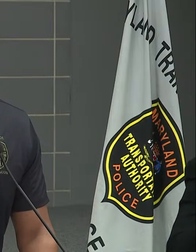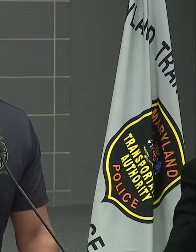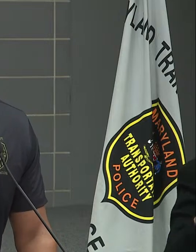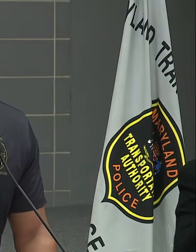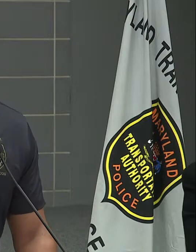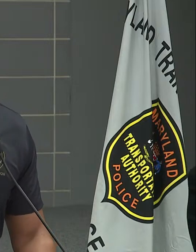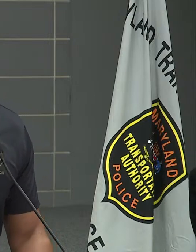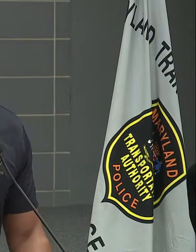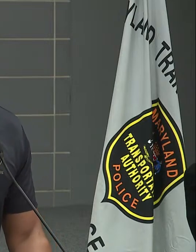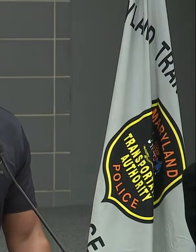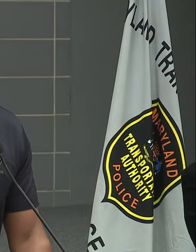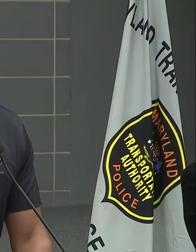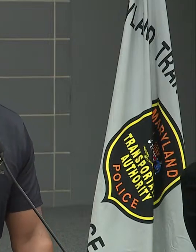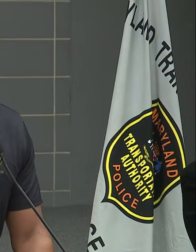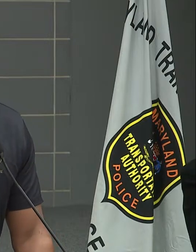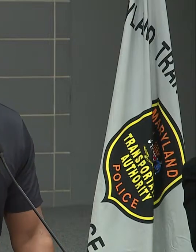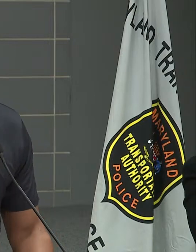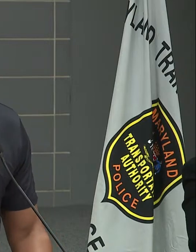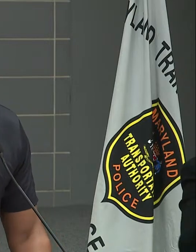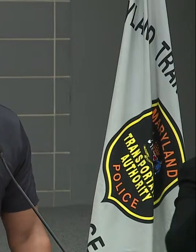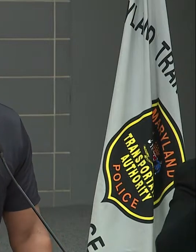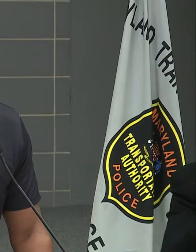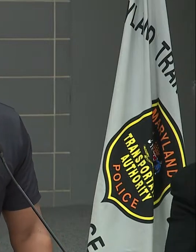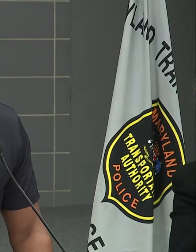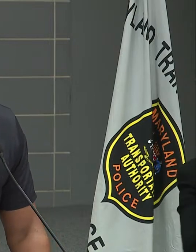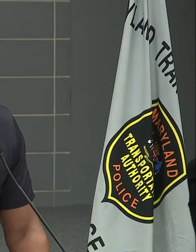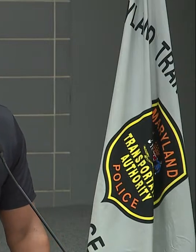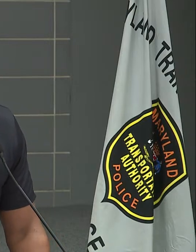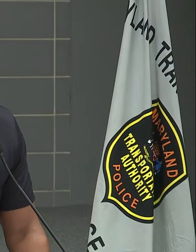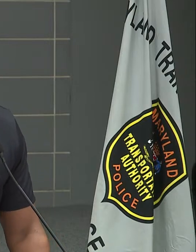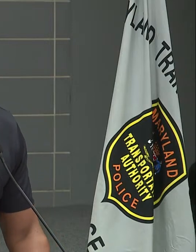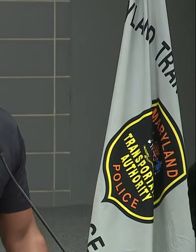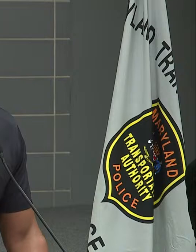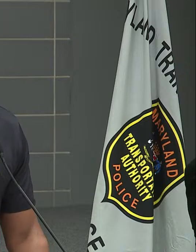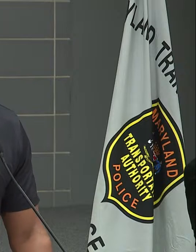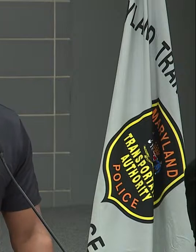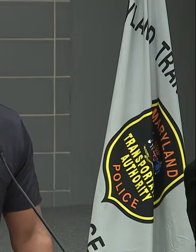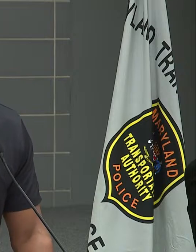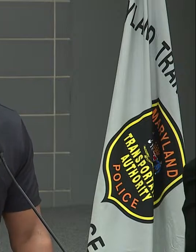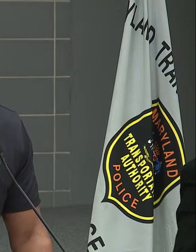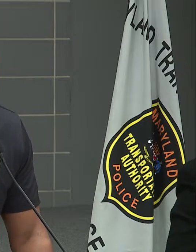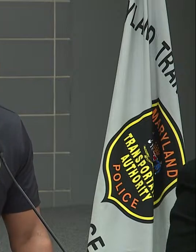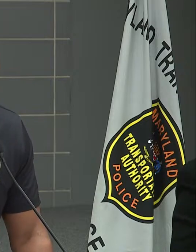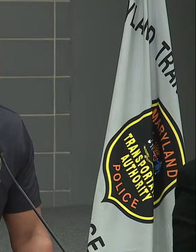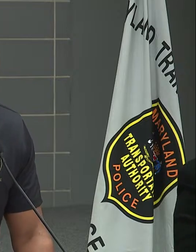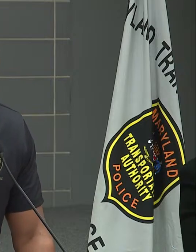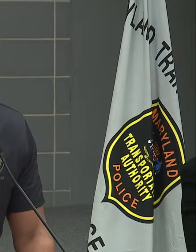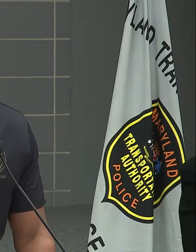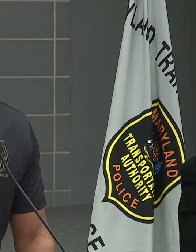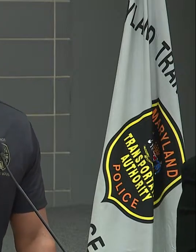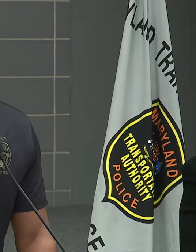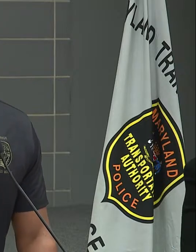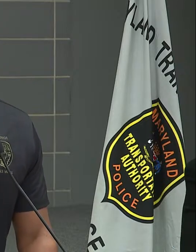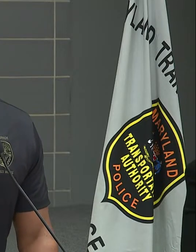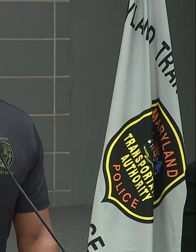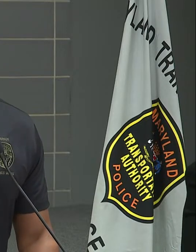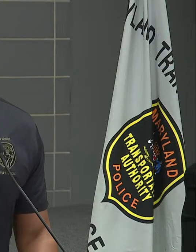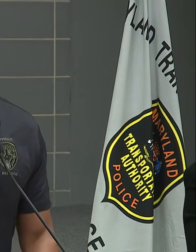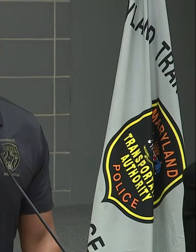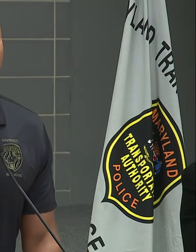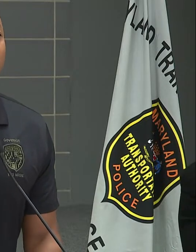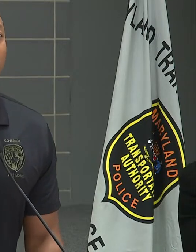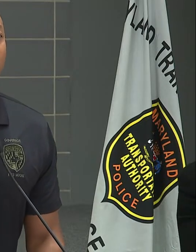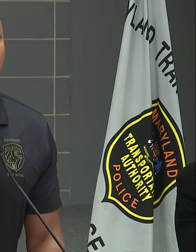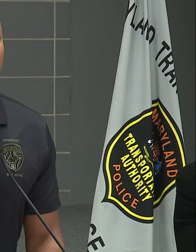time with their friends and families in weeks, we say from the bottom of our hearts, thank you. And